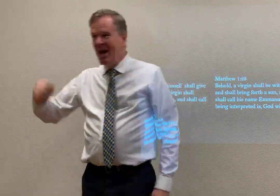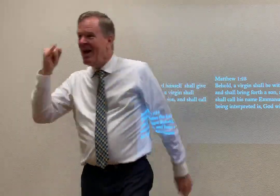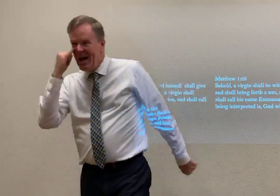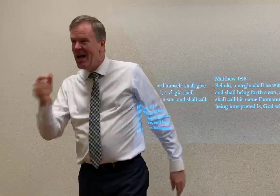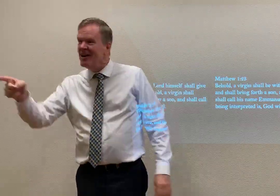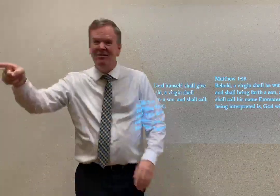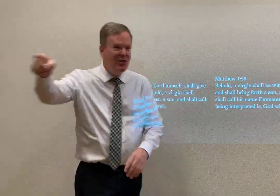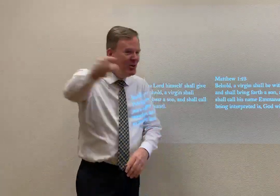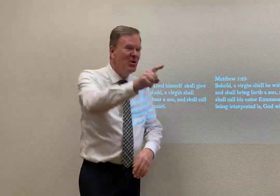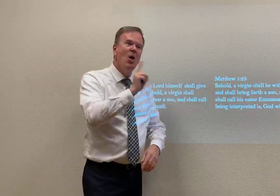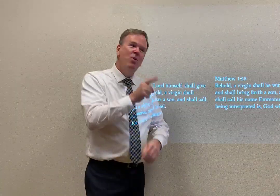Okay. And